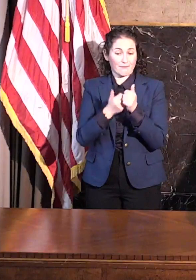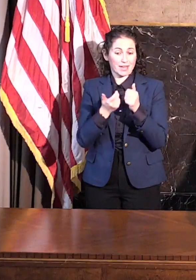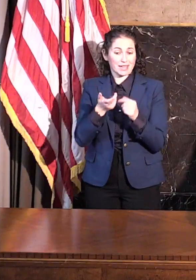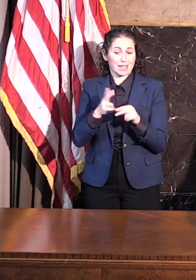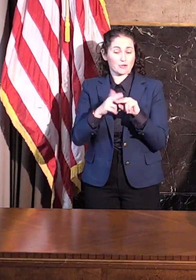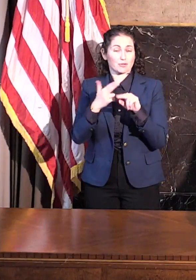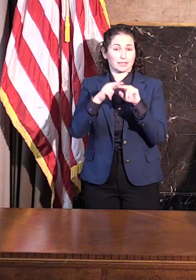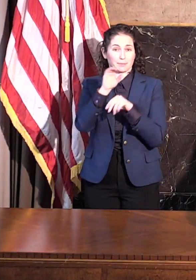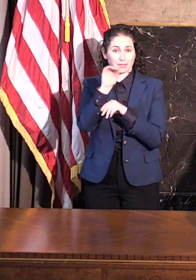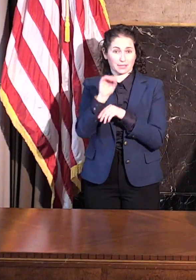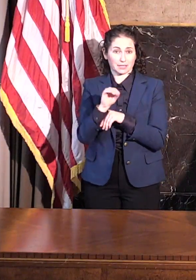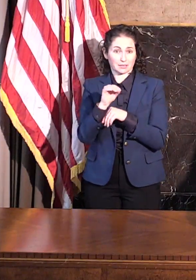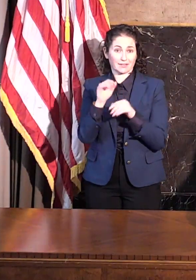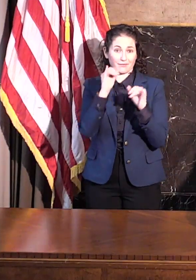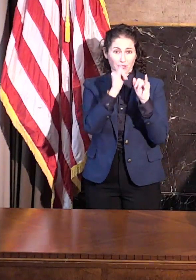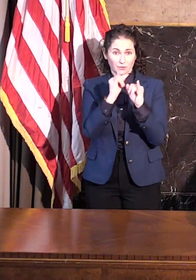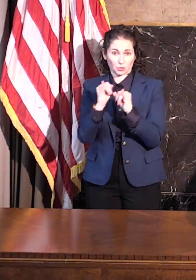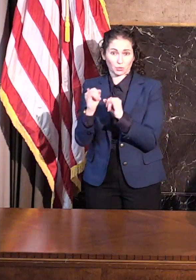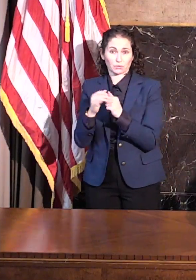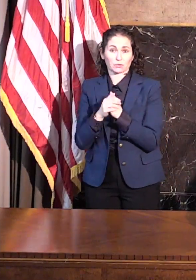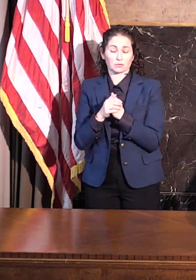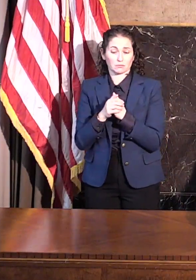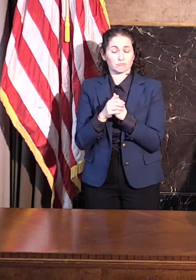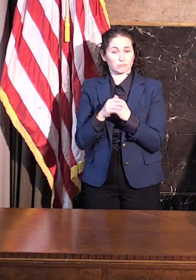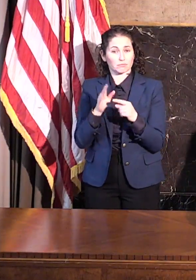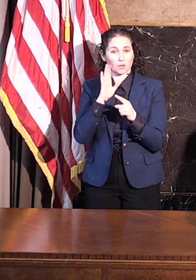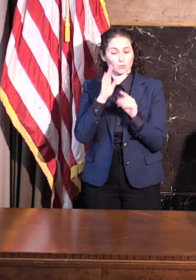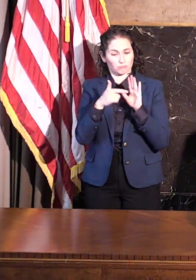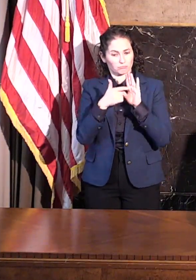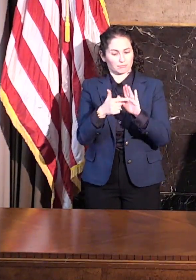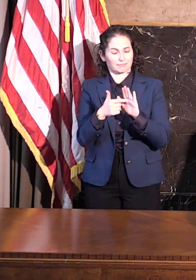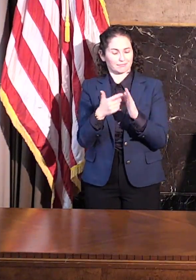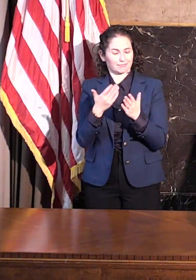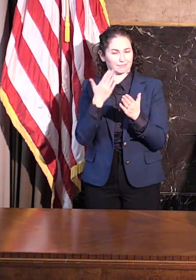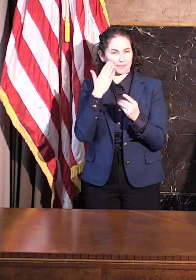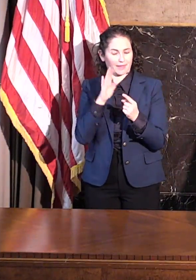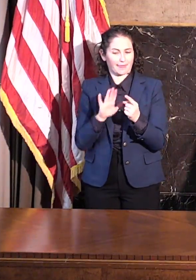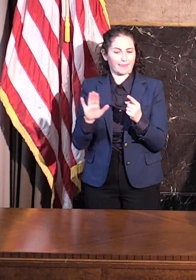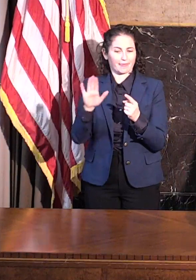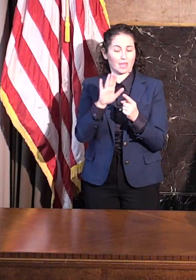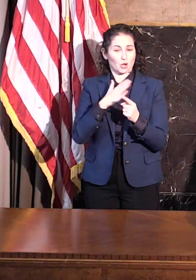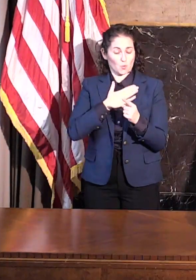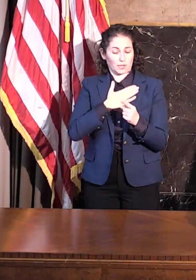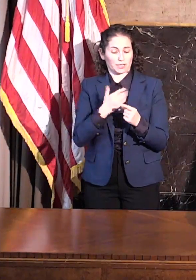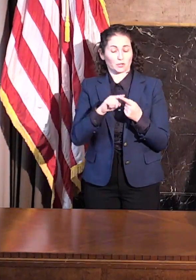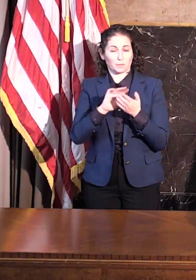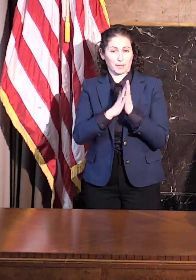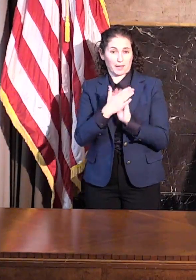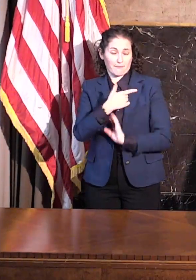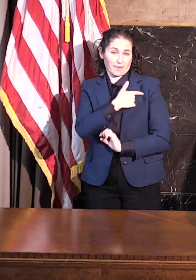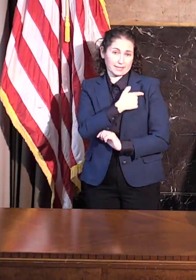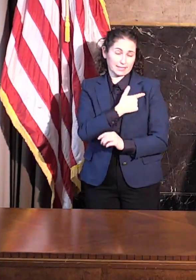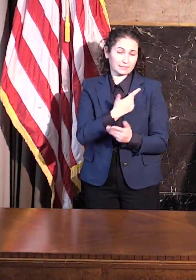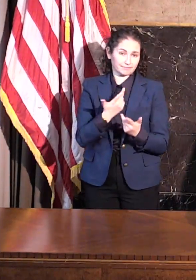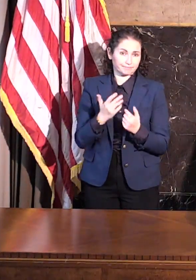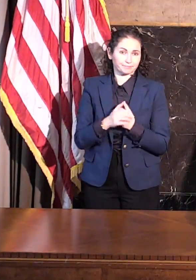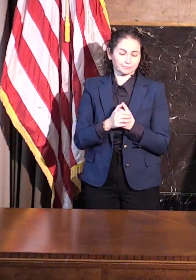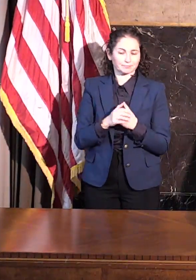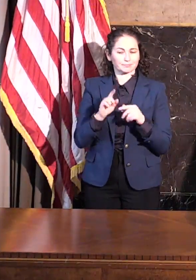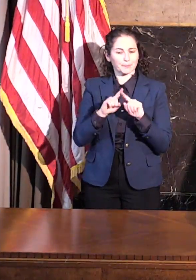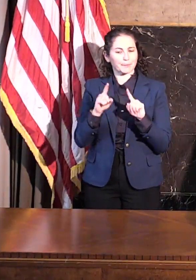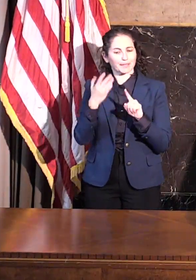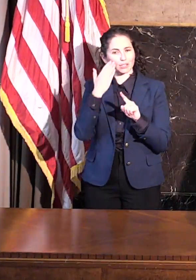population centers that are in rural areas, and we have them in urban areas, and we have them across demographics in terms of